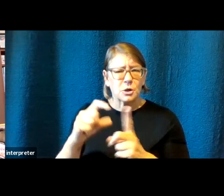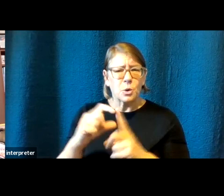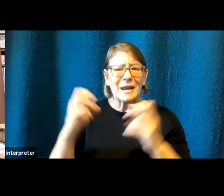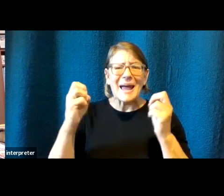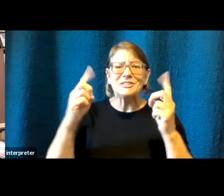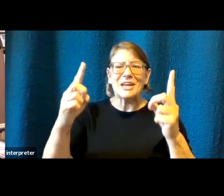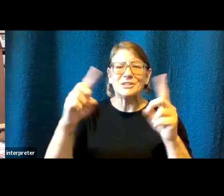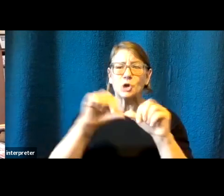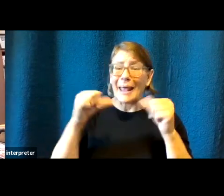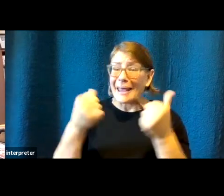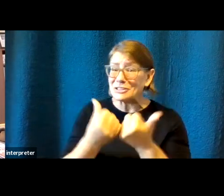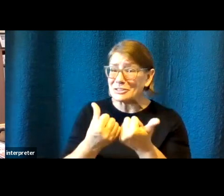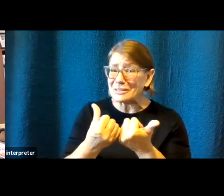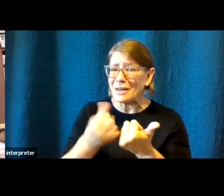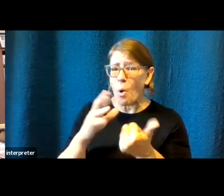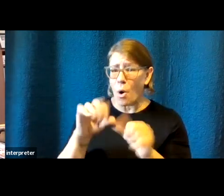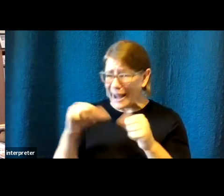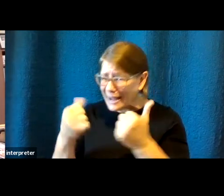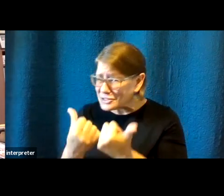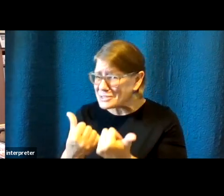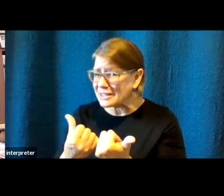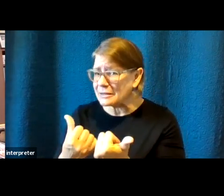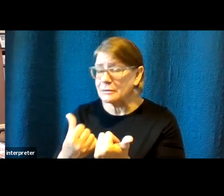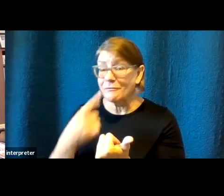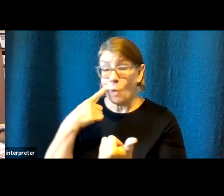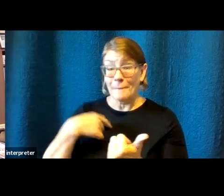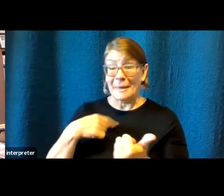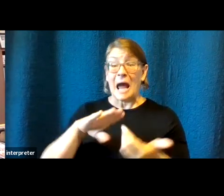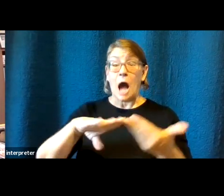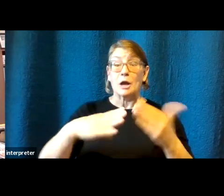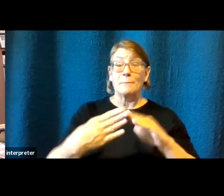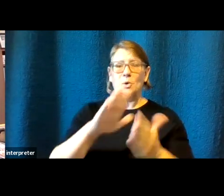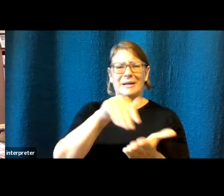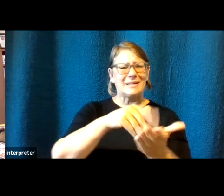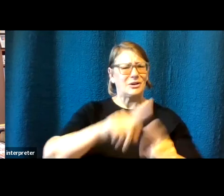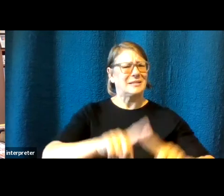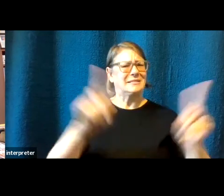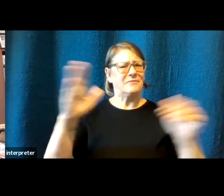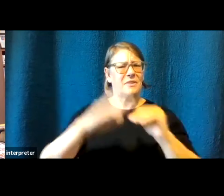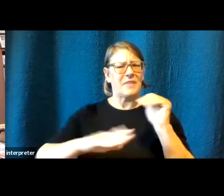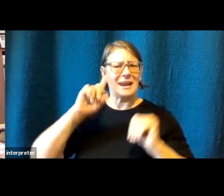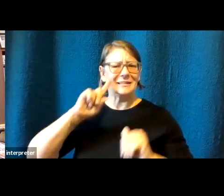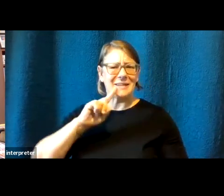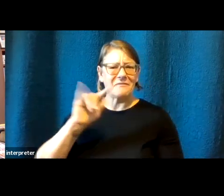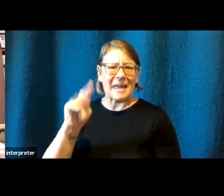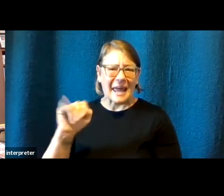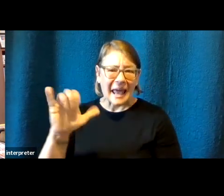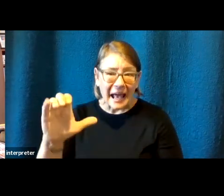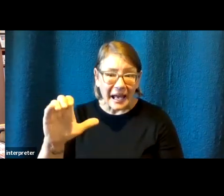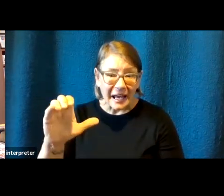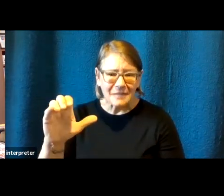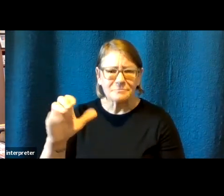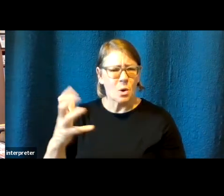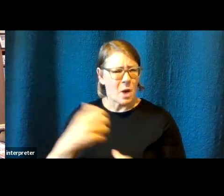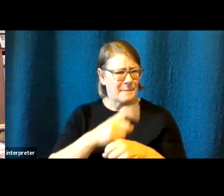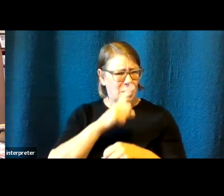educational agency or an agency. To me, a community center is very different than a Deaf Inc. So I want to